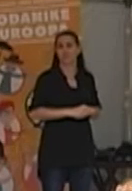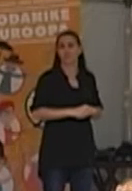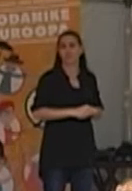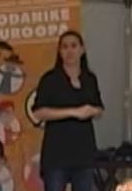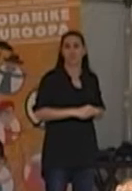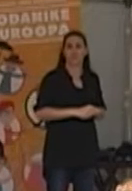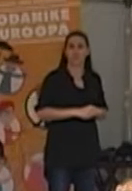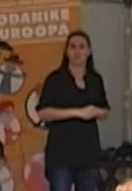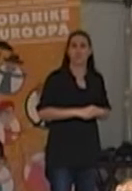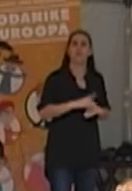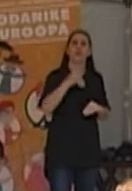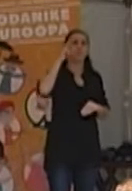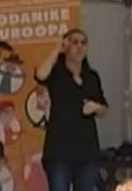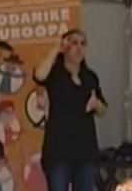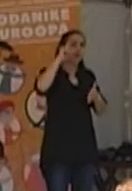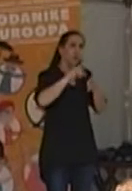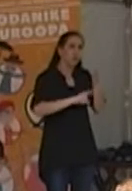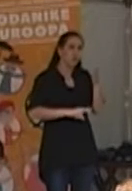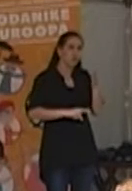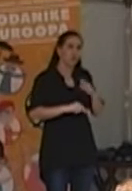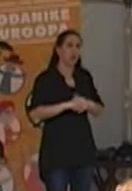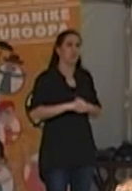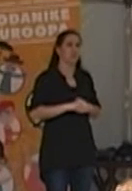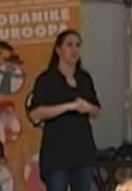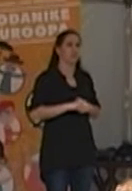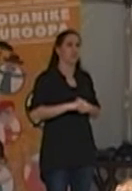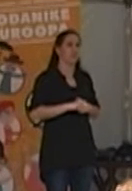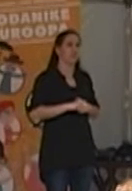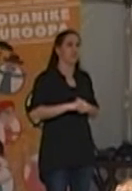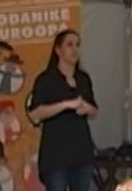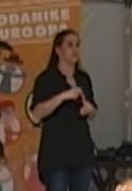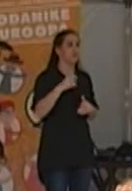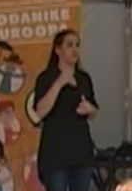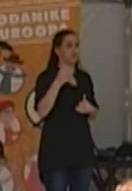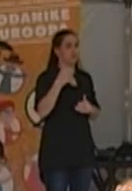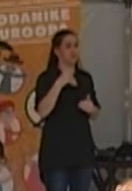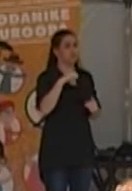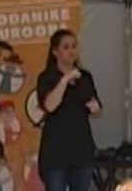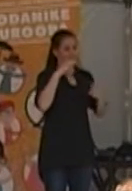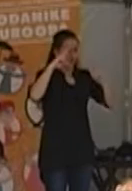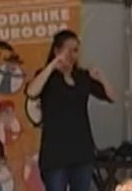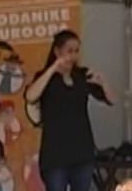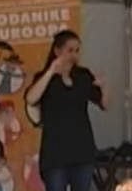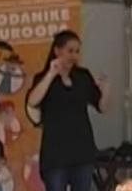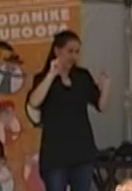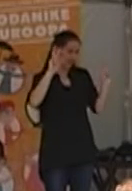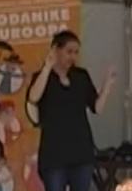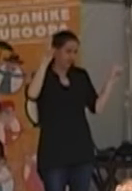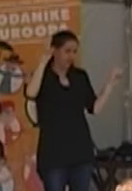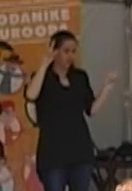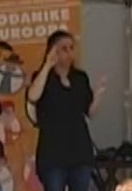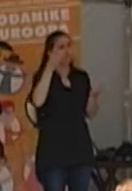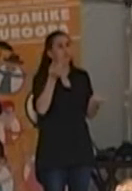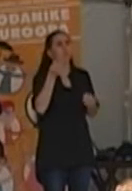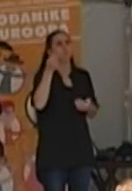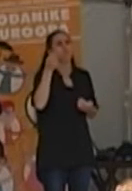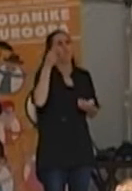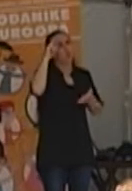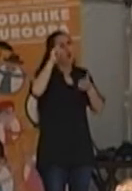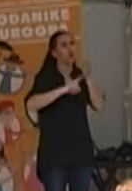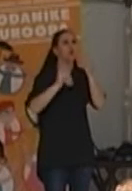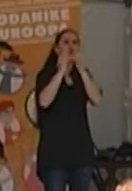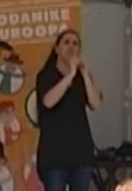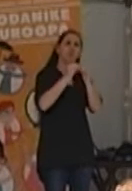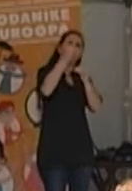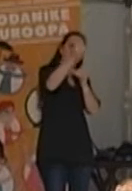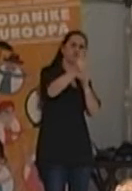anyway, I hope that as a person doing research on happiness, I hope that in 10 years from now, we talk more